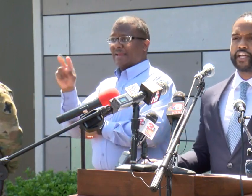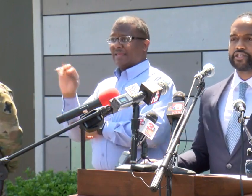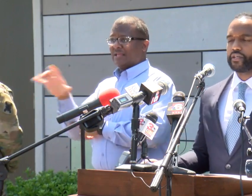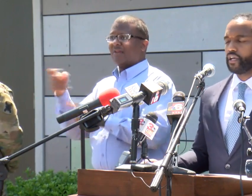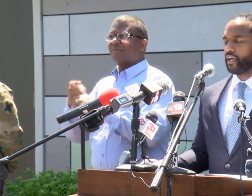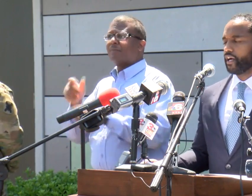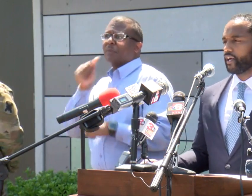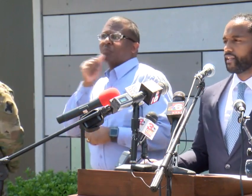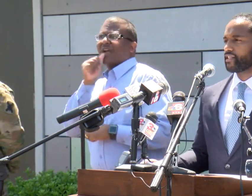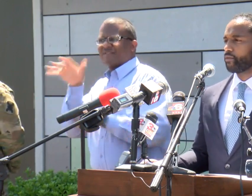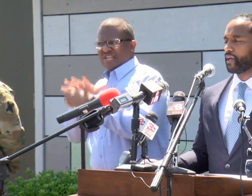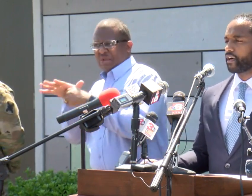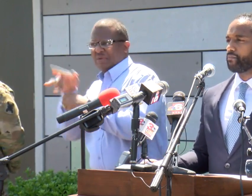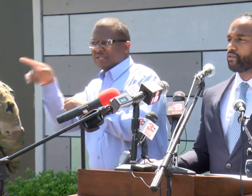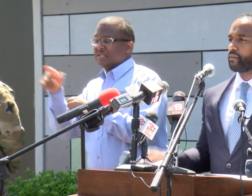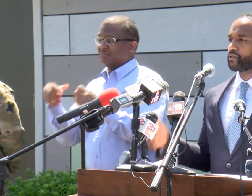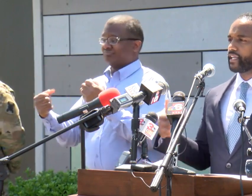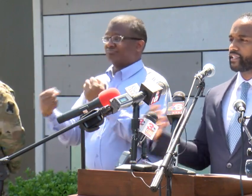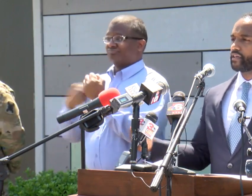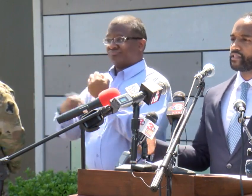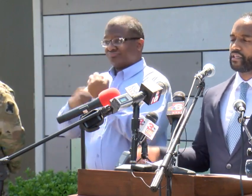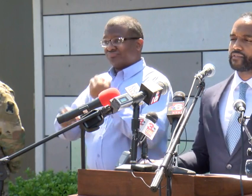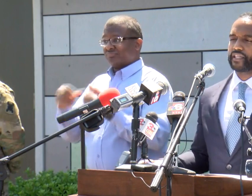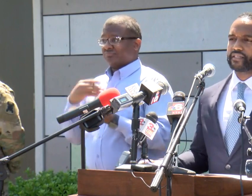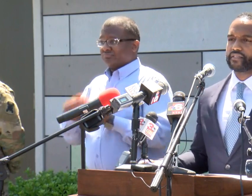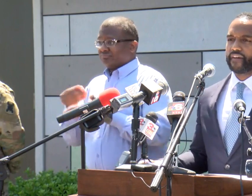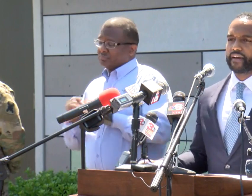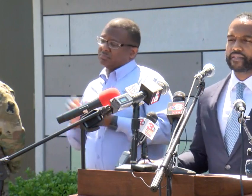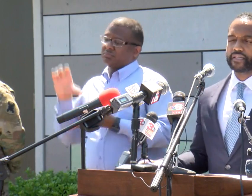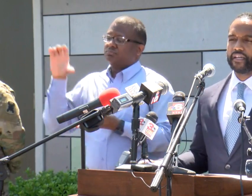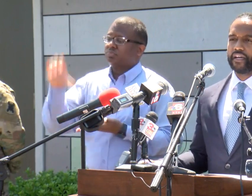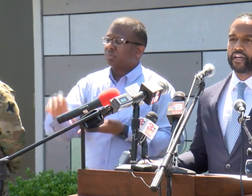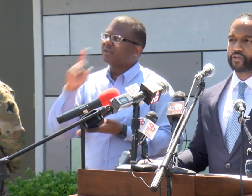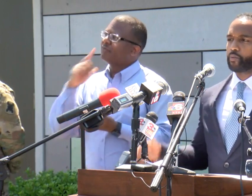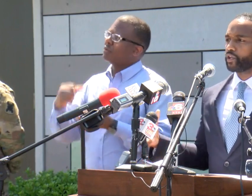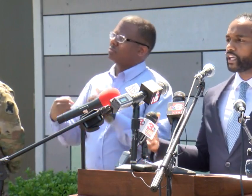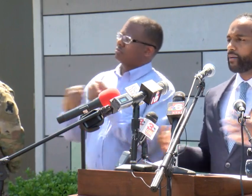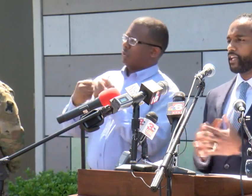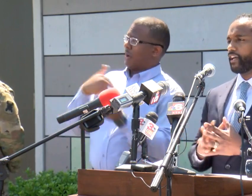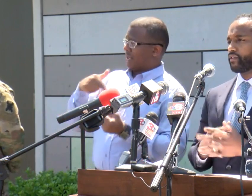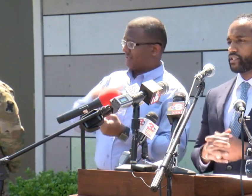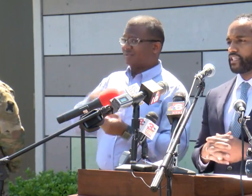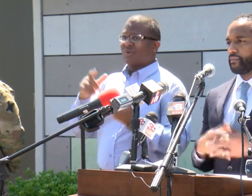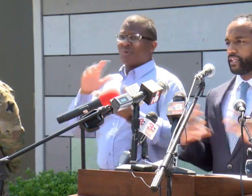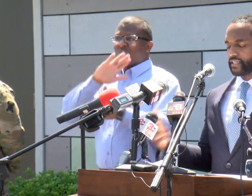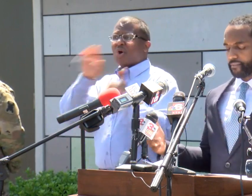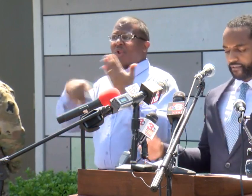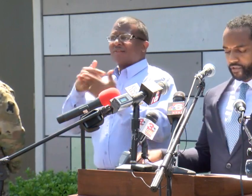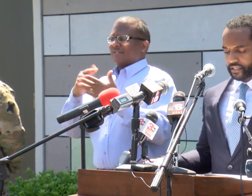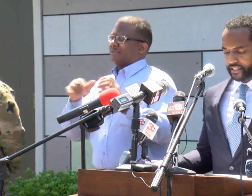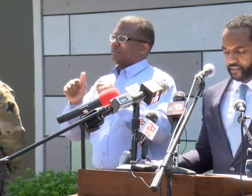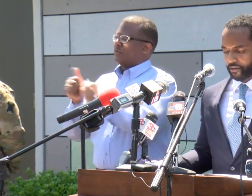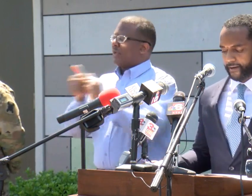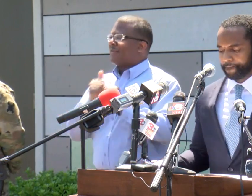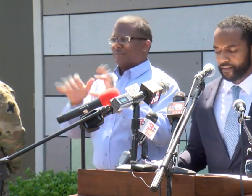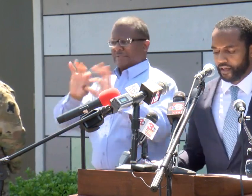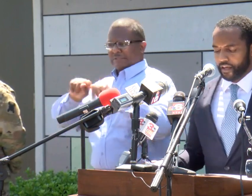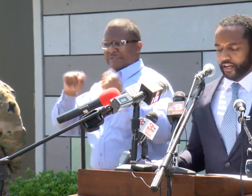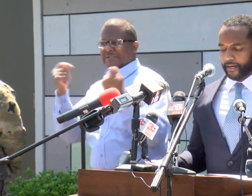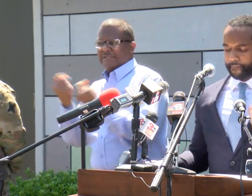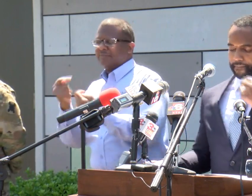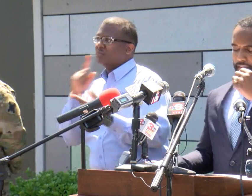generous donation that's helped our community protect ourselves against this virus. So we're really coming together as a team, and that's something for us to